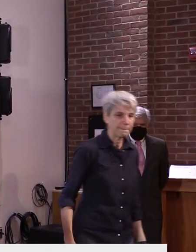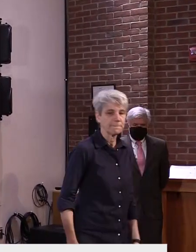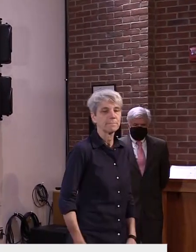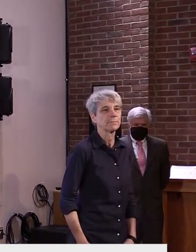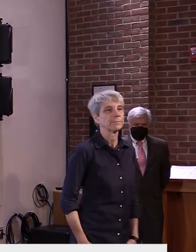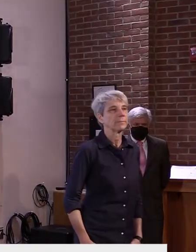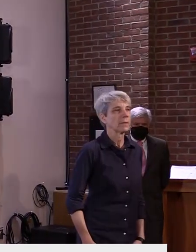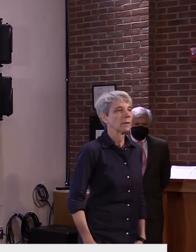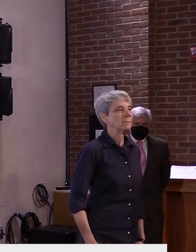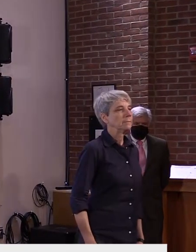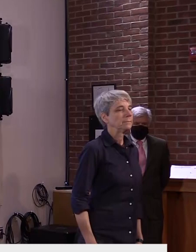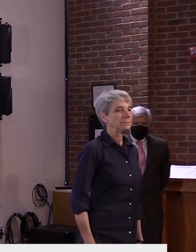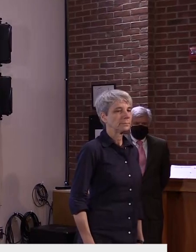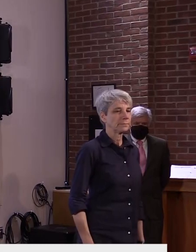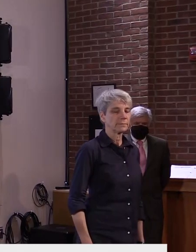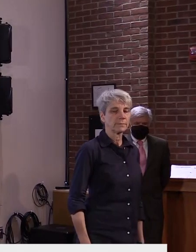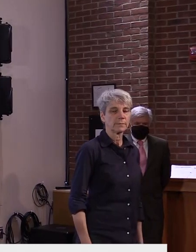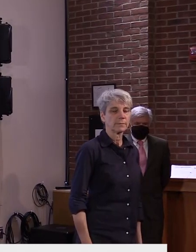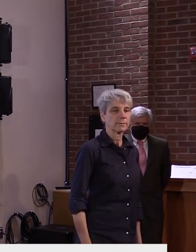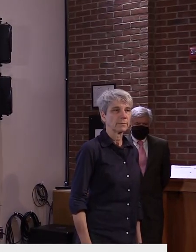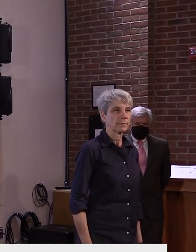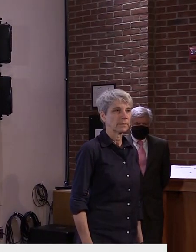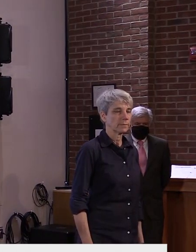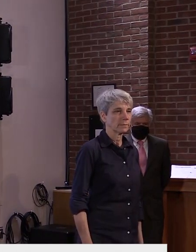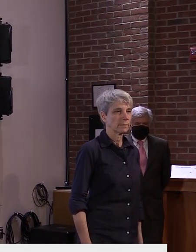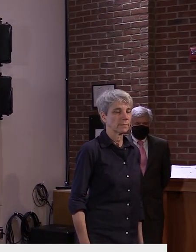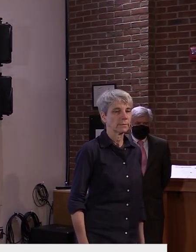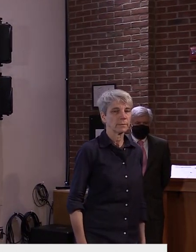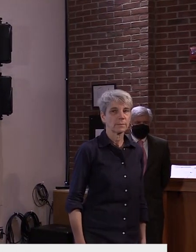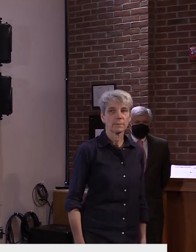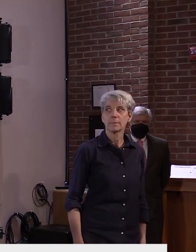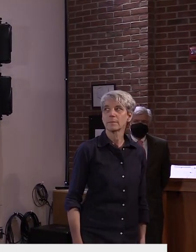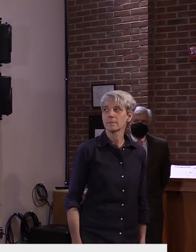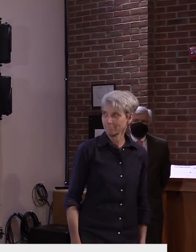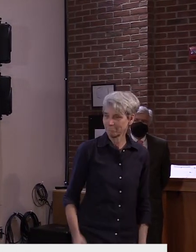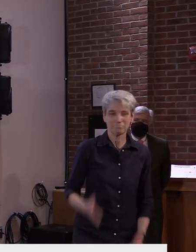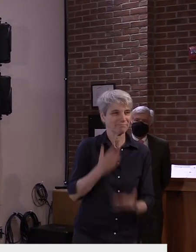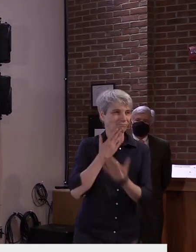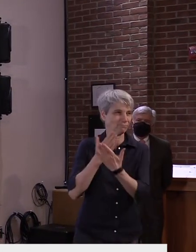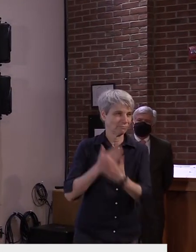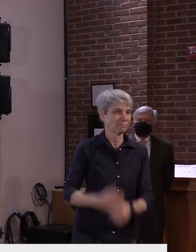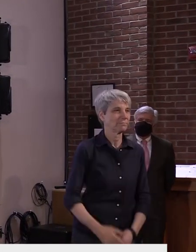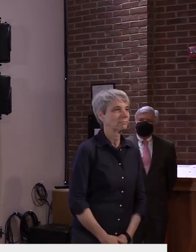Funding from National Bank. Certified. Thank you, Governor.